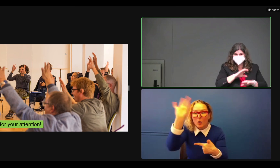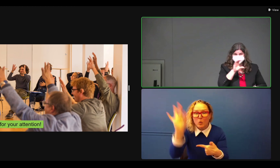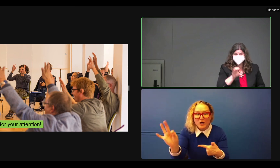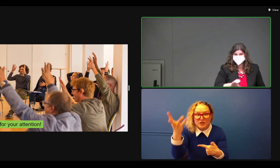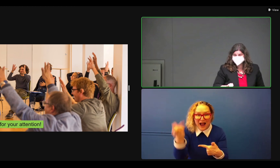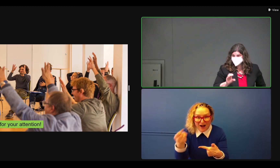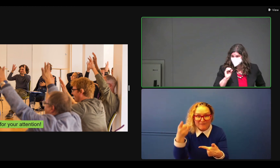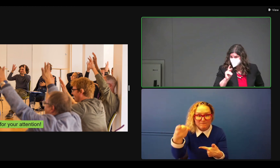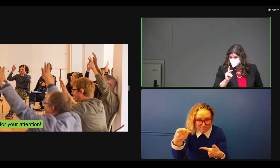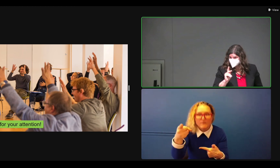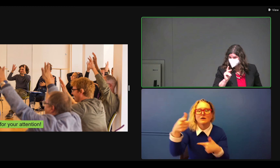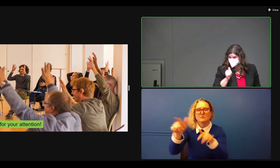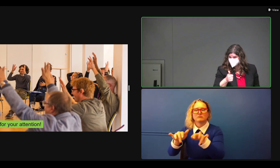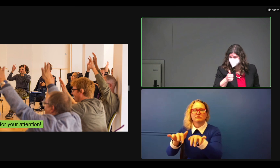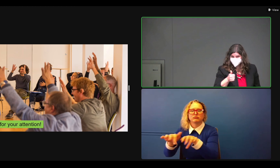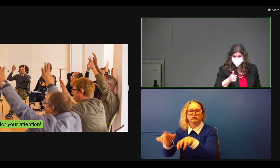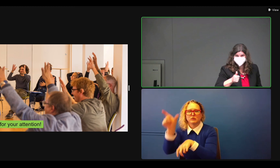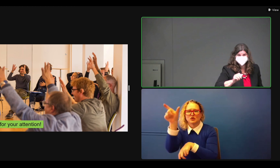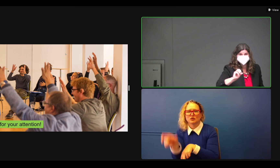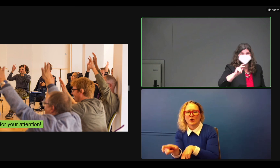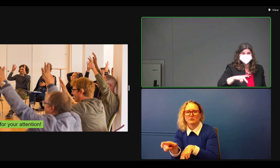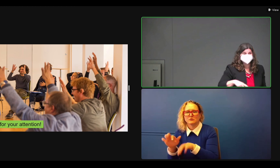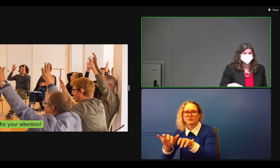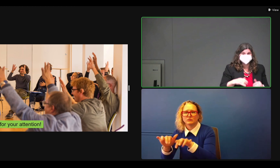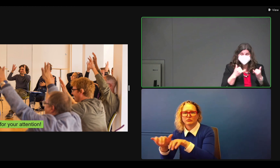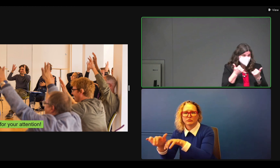please type it in the chat on Zoom, okay?